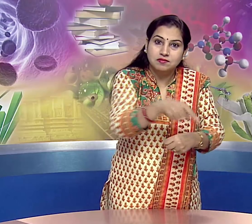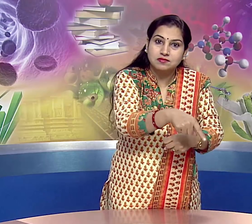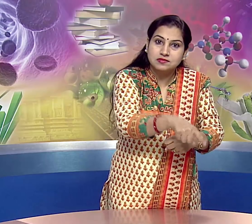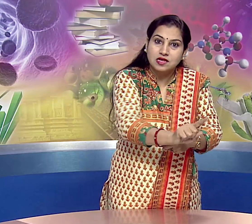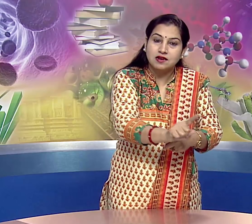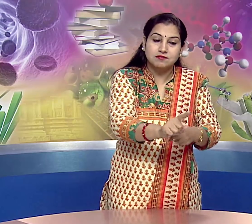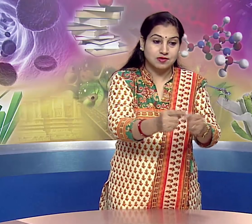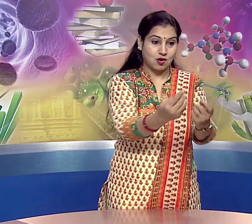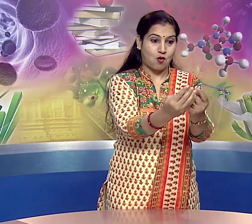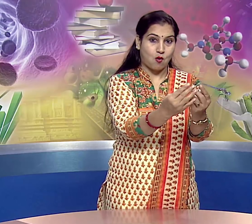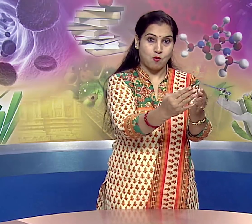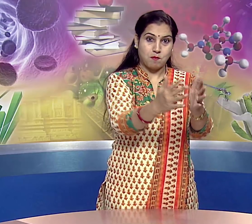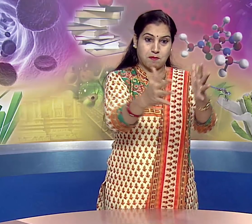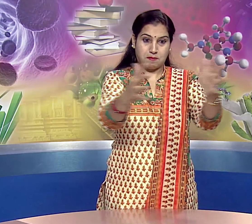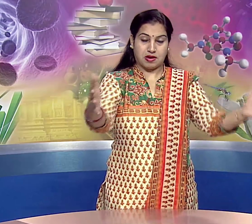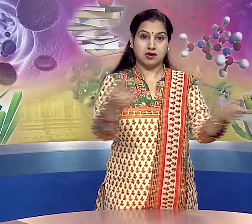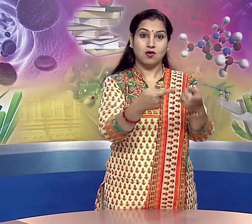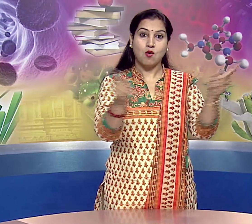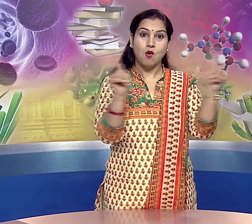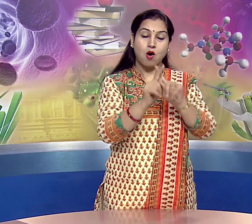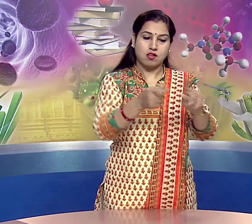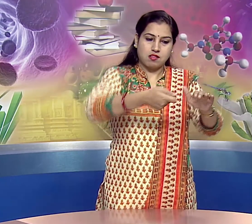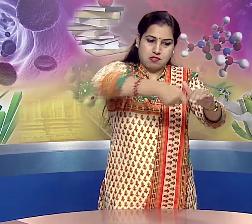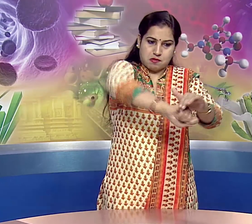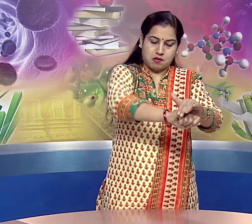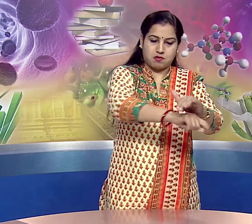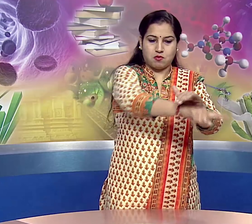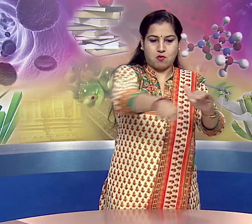and shut themselves up in a hall.